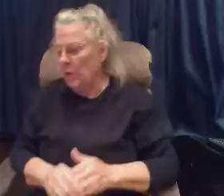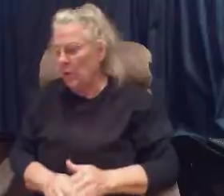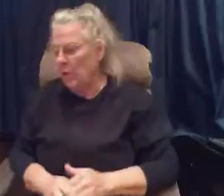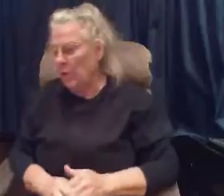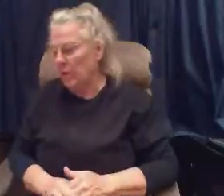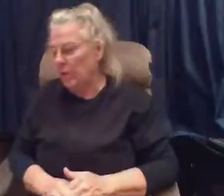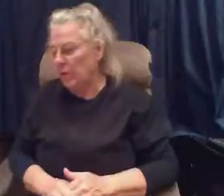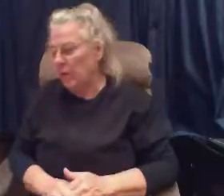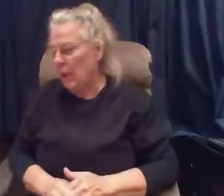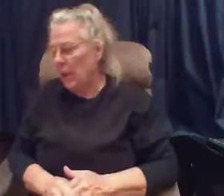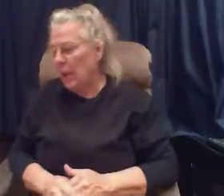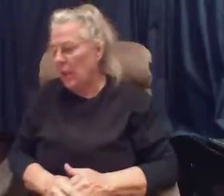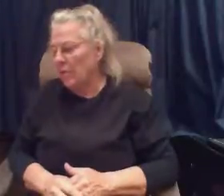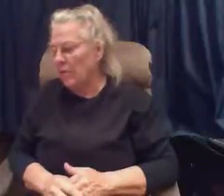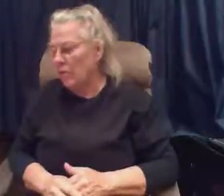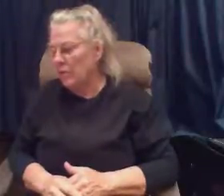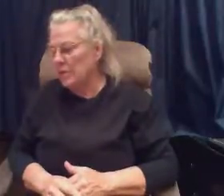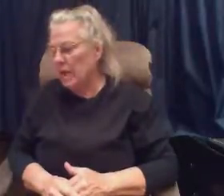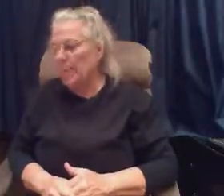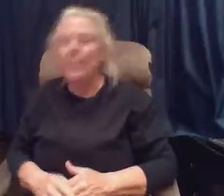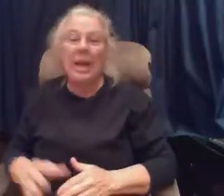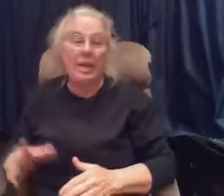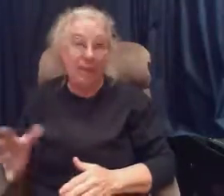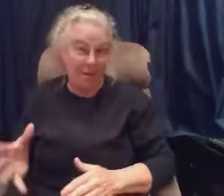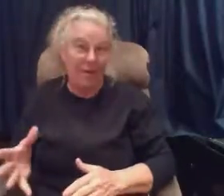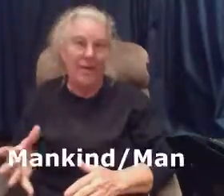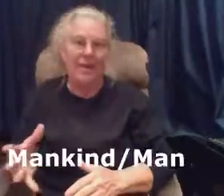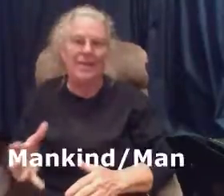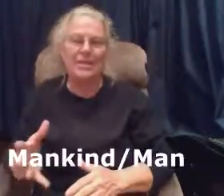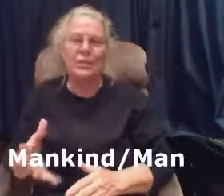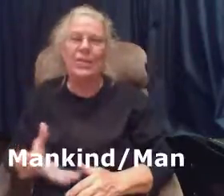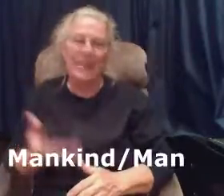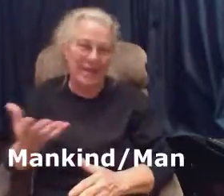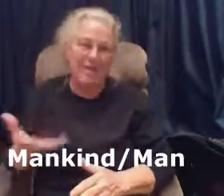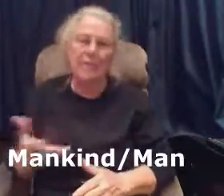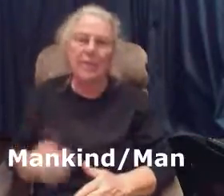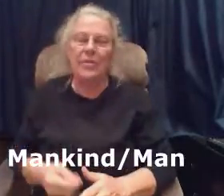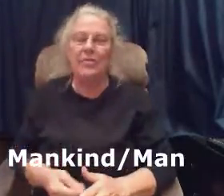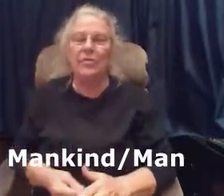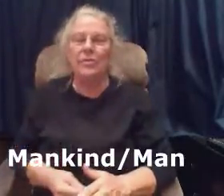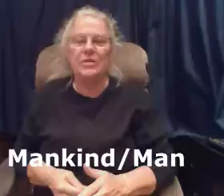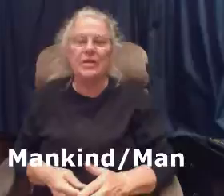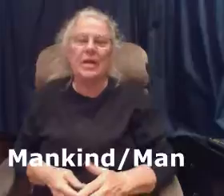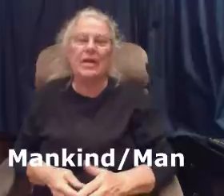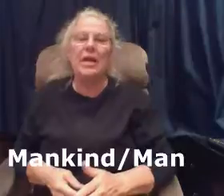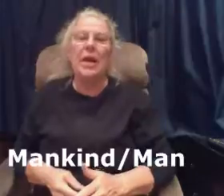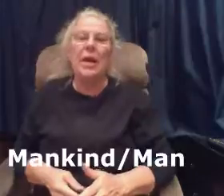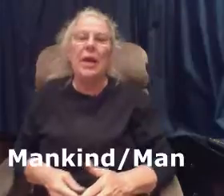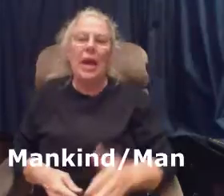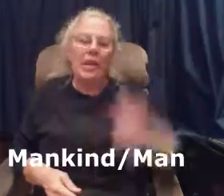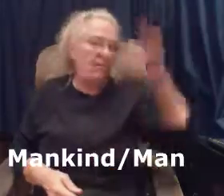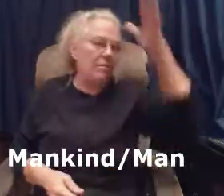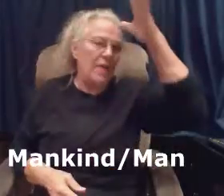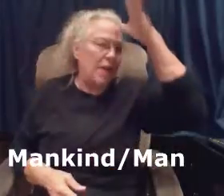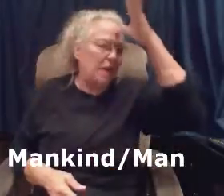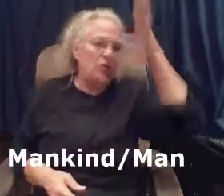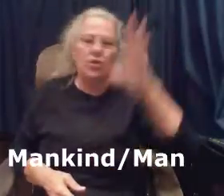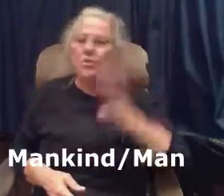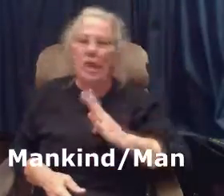familiar with. And of course, mankind is what it comes up in the first line, and that is just